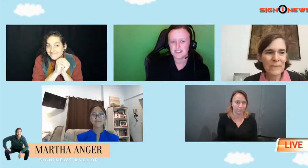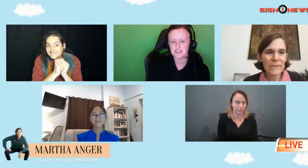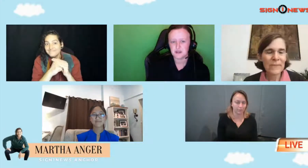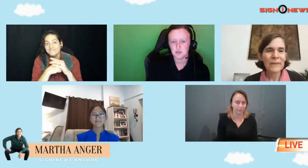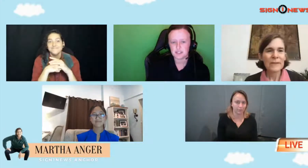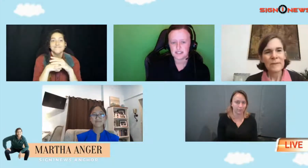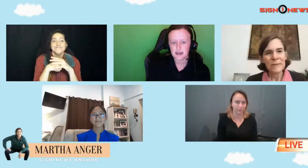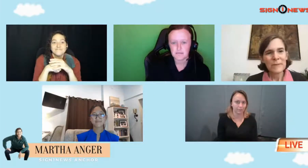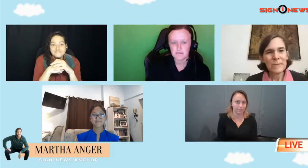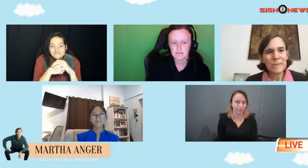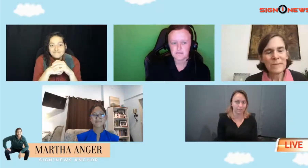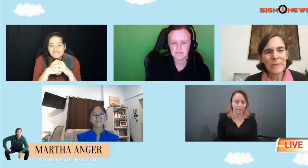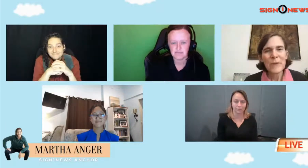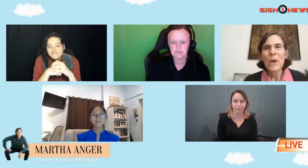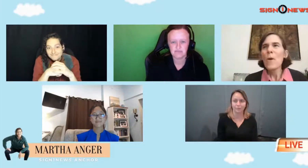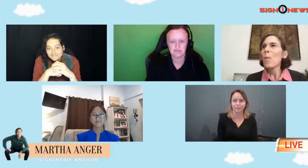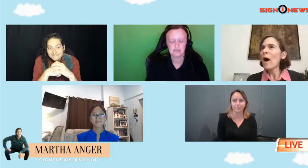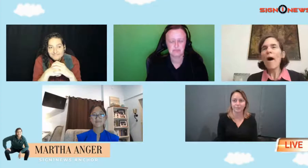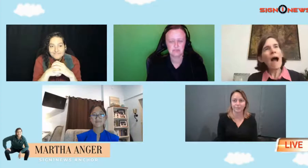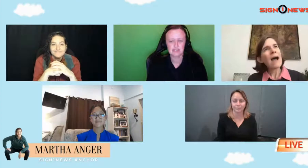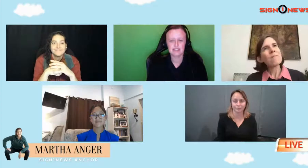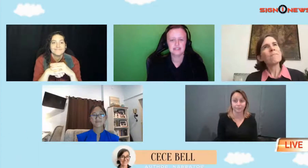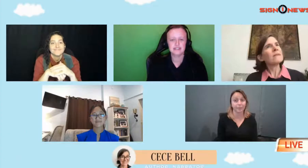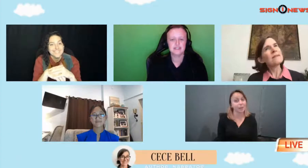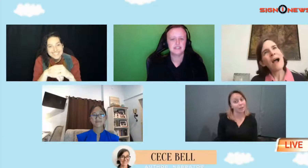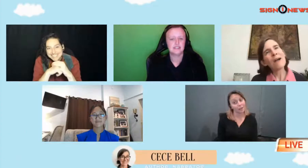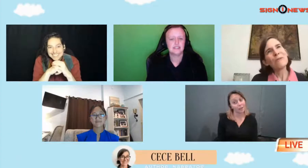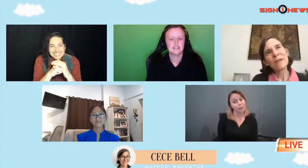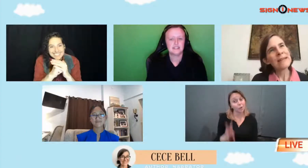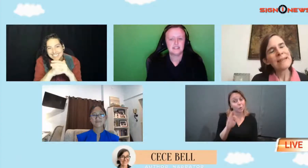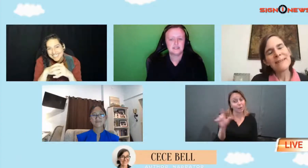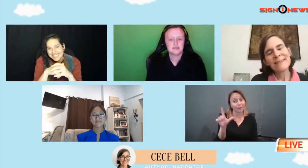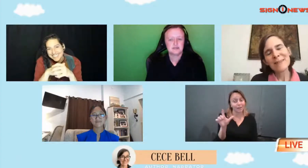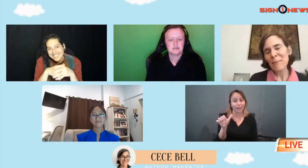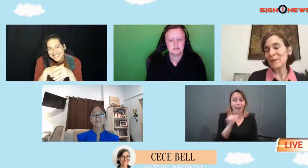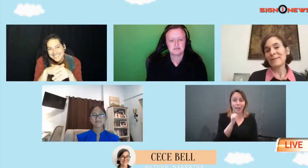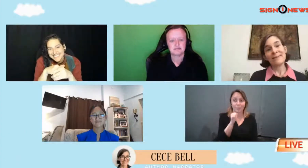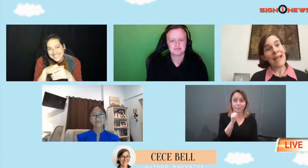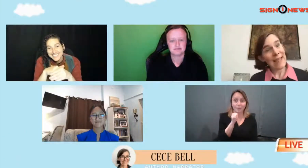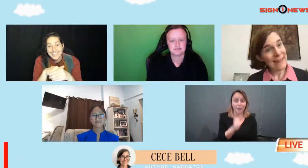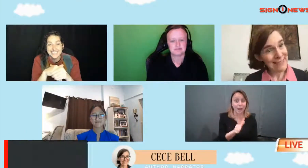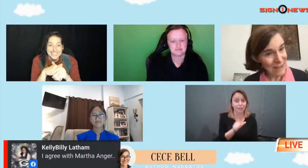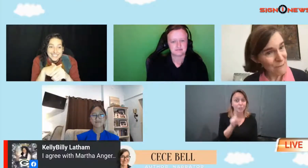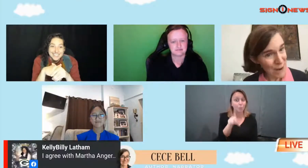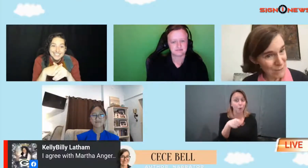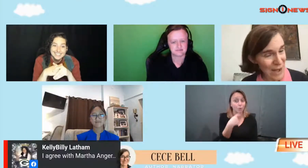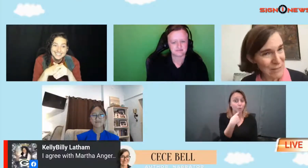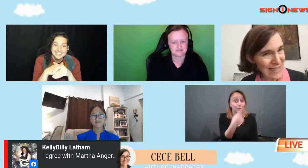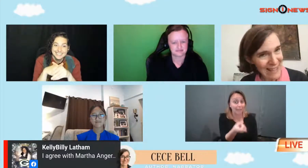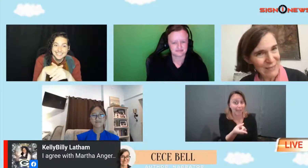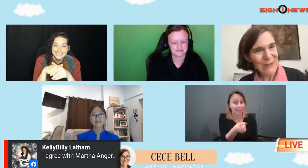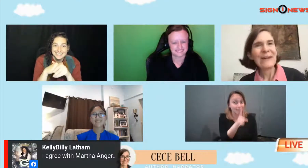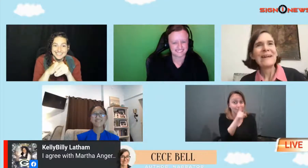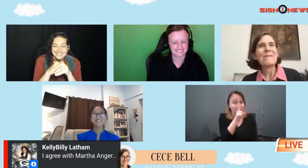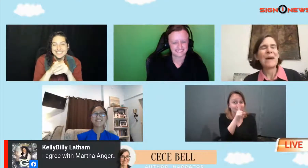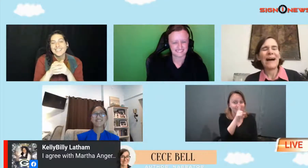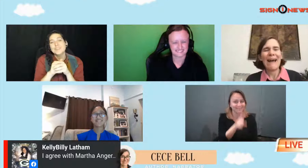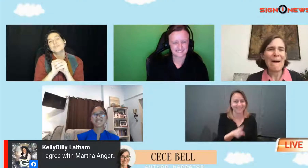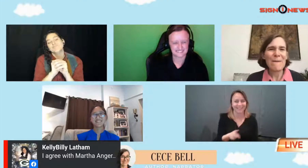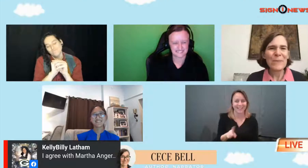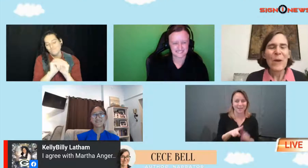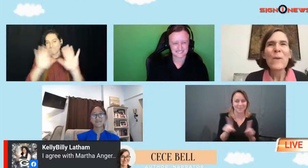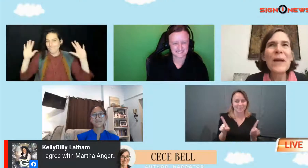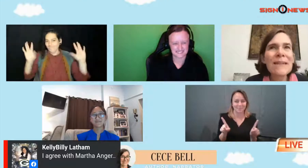parts. Is there more to come? Well, I'm not really supposed to say anything one way or the other,